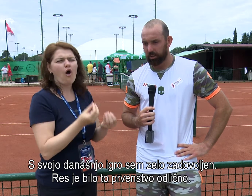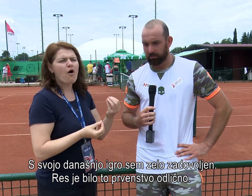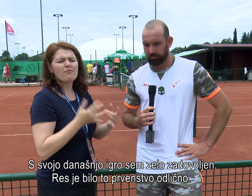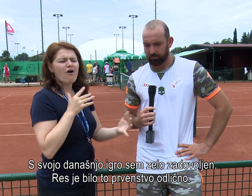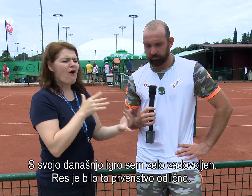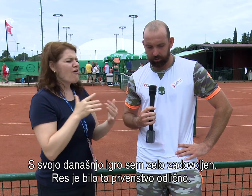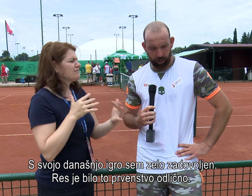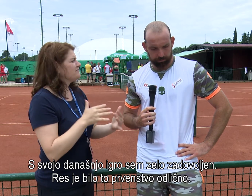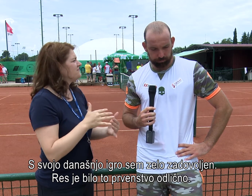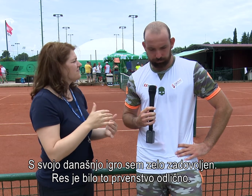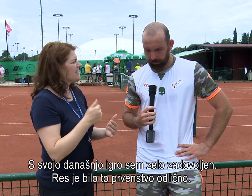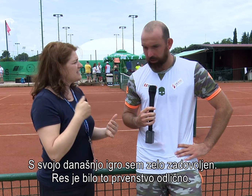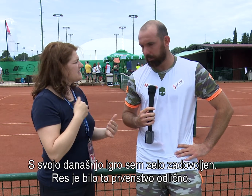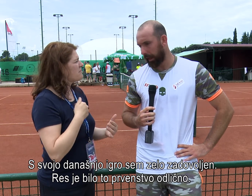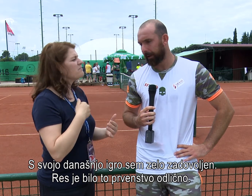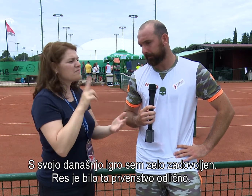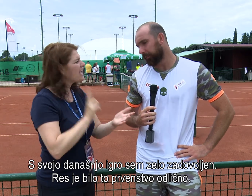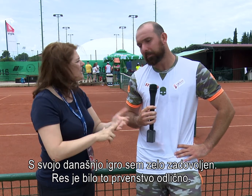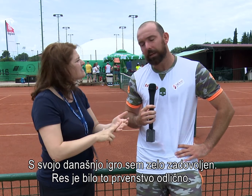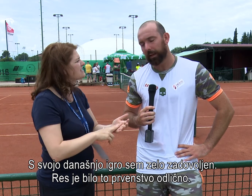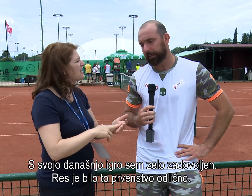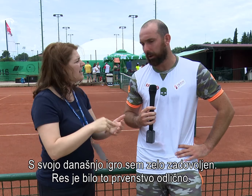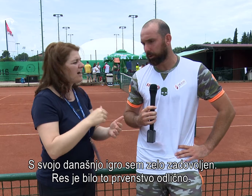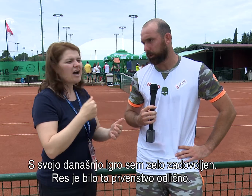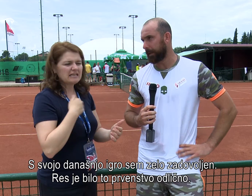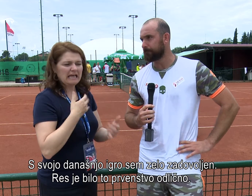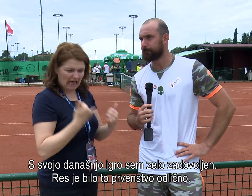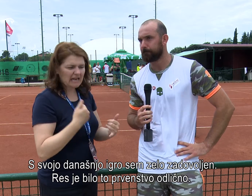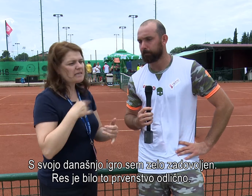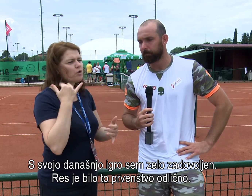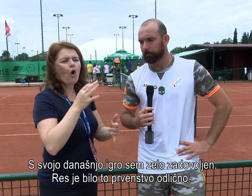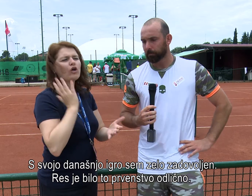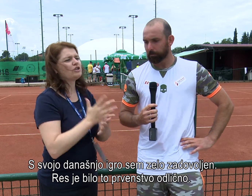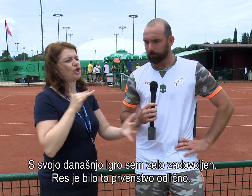Ich habe wirklich für mich ein sehr gutes Turnier.